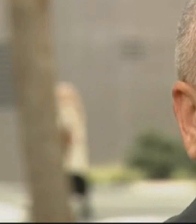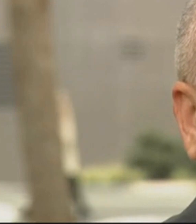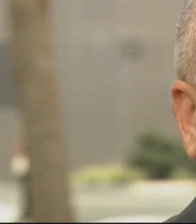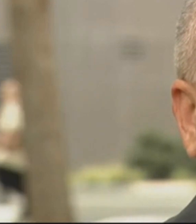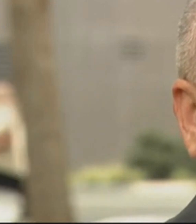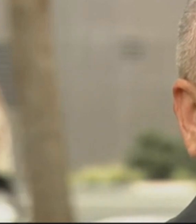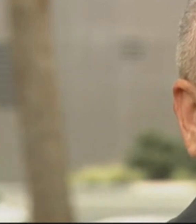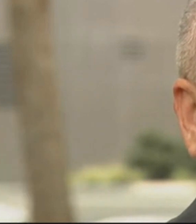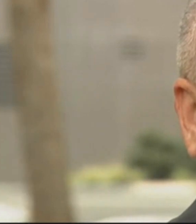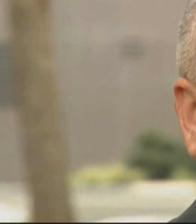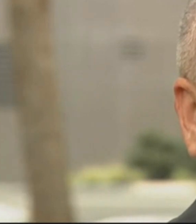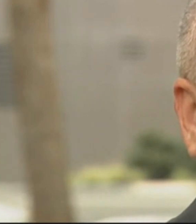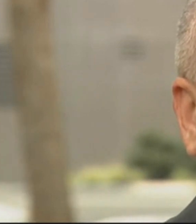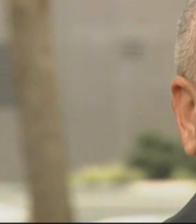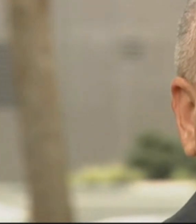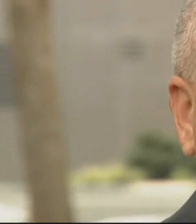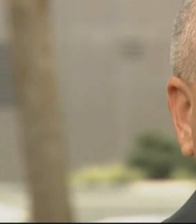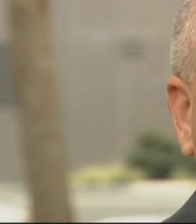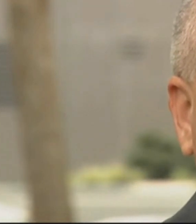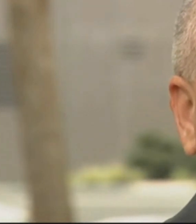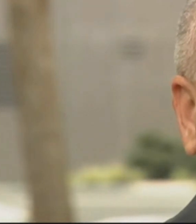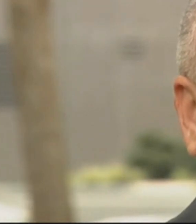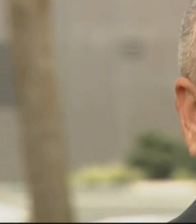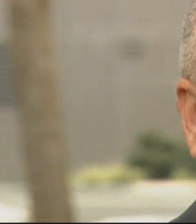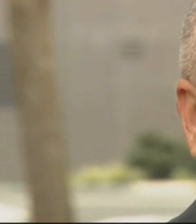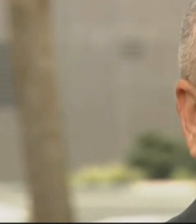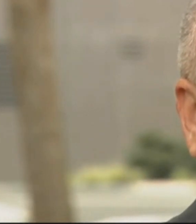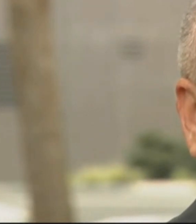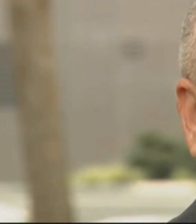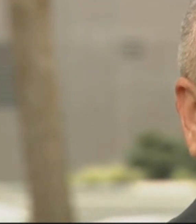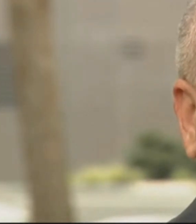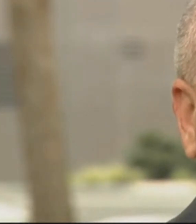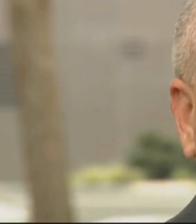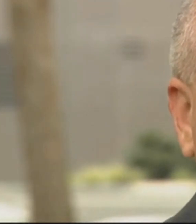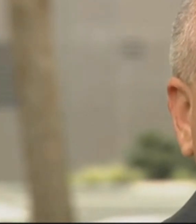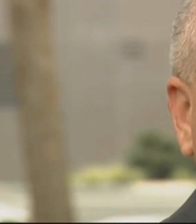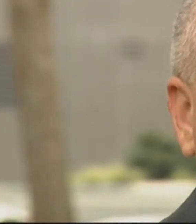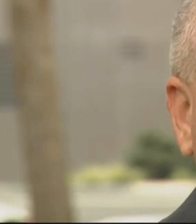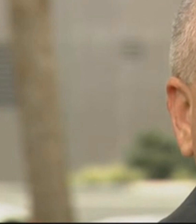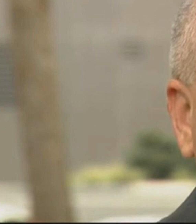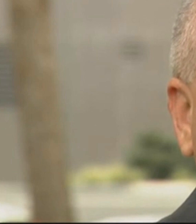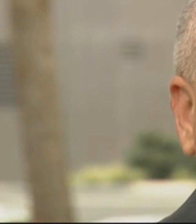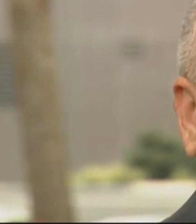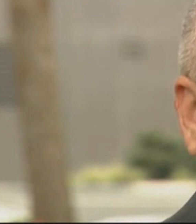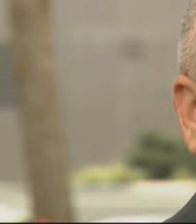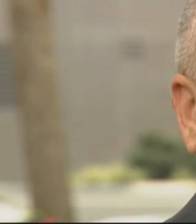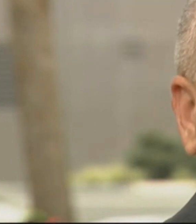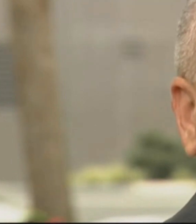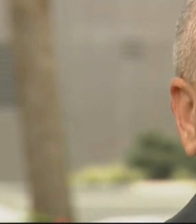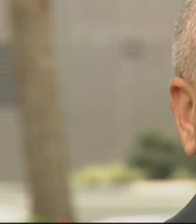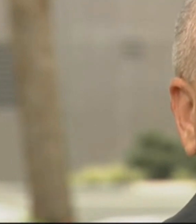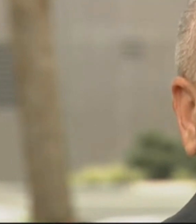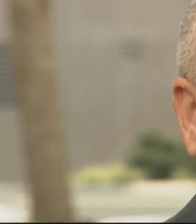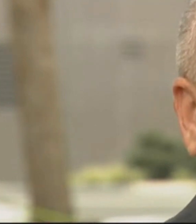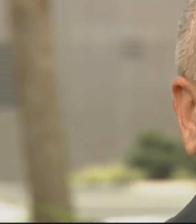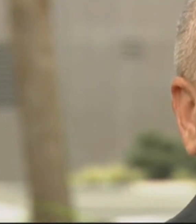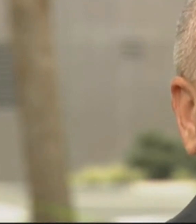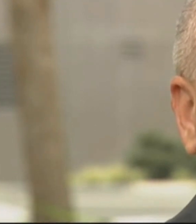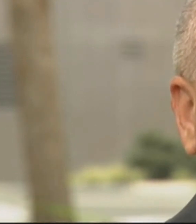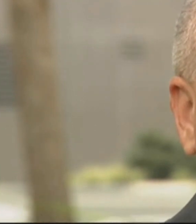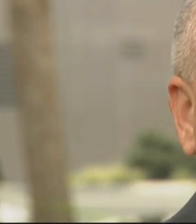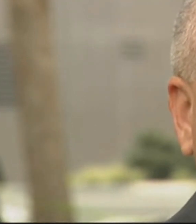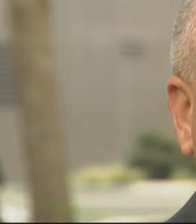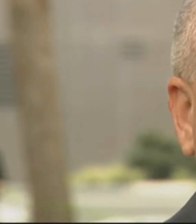responsibility. Government and the hospitality industry can only do so much. Some of the practices that we've seen are occurring